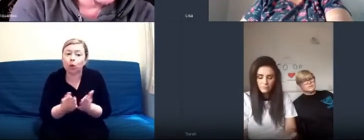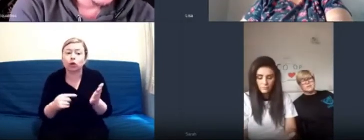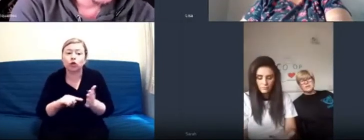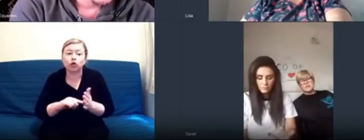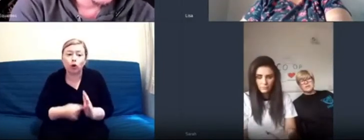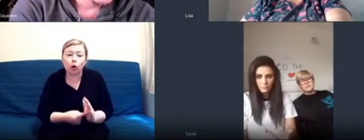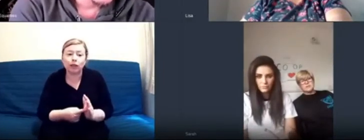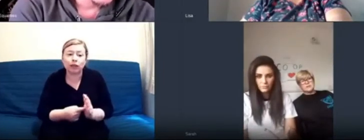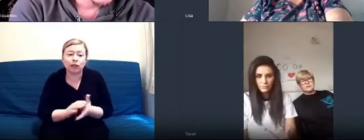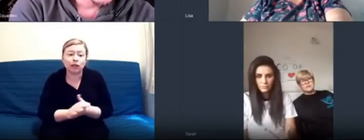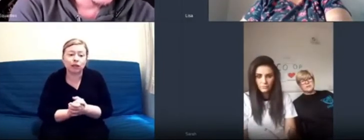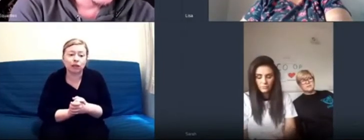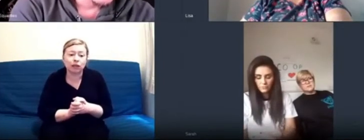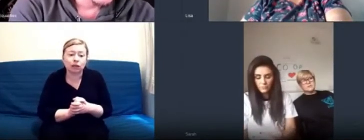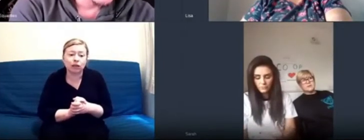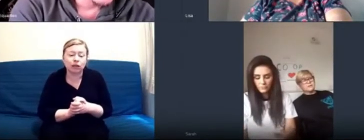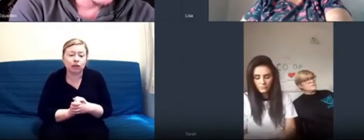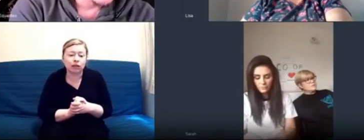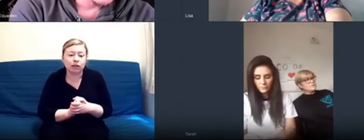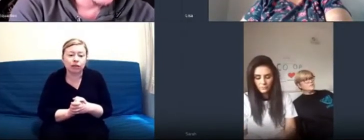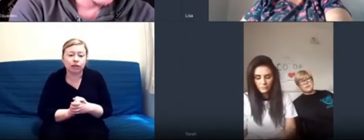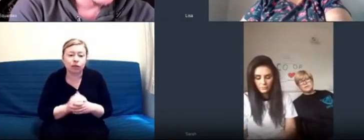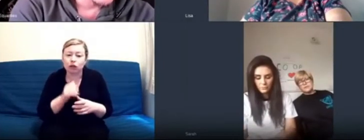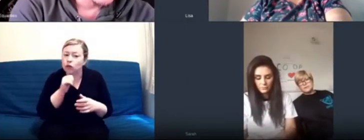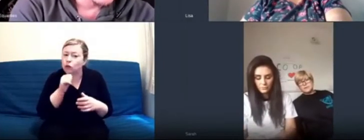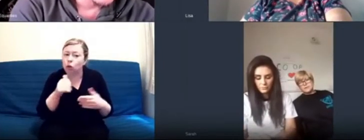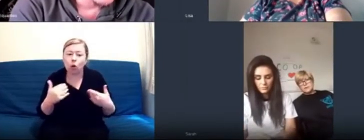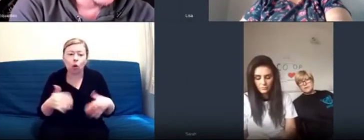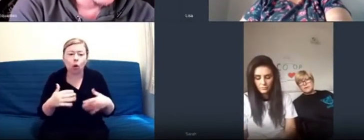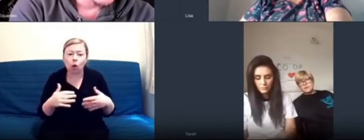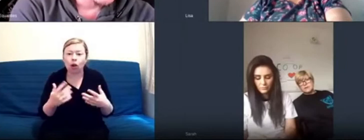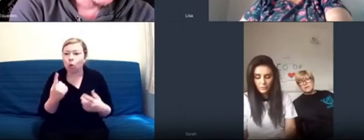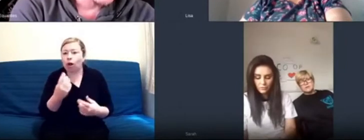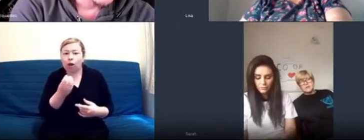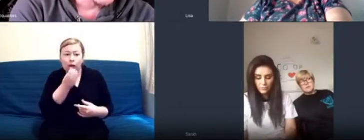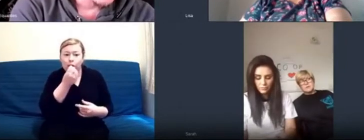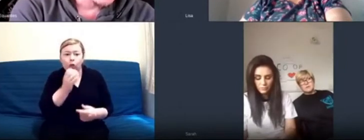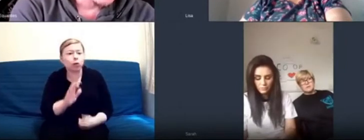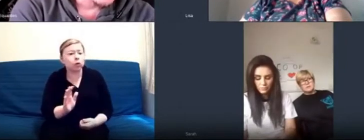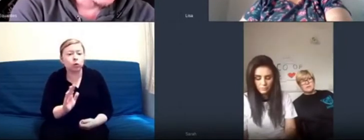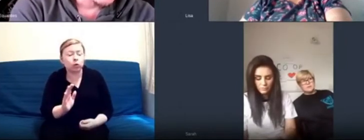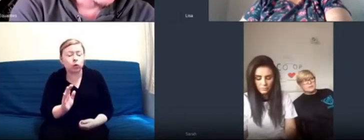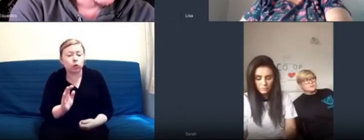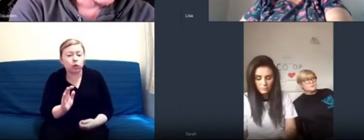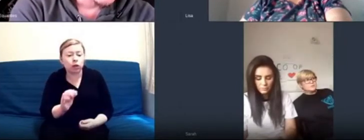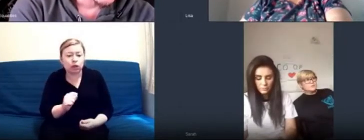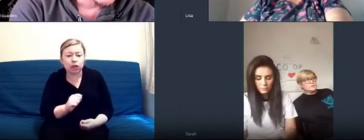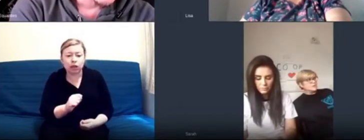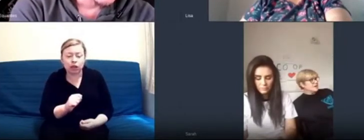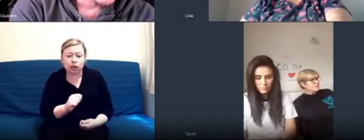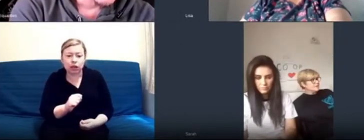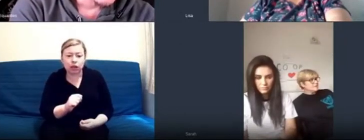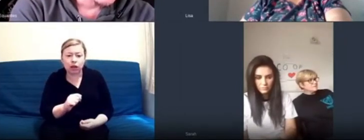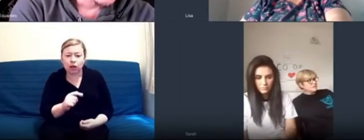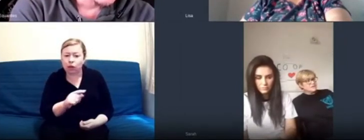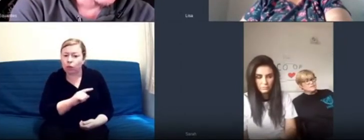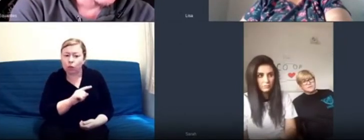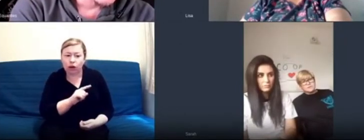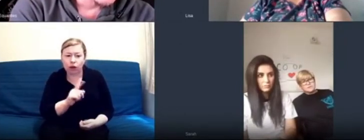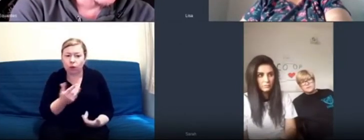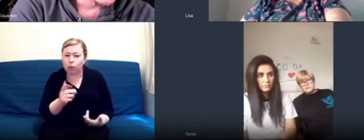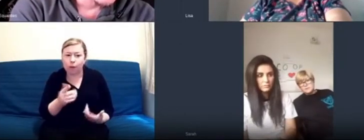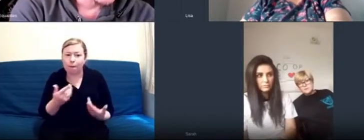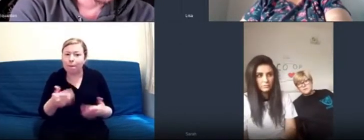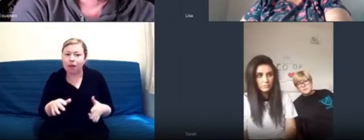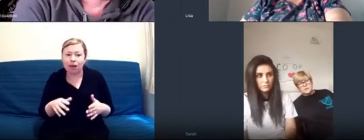toys, there's, you know, it's not just about giving people, you know, food. No. Some people, you know, because of what's been happening, they